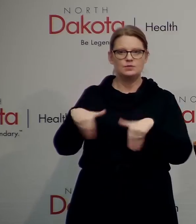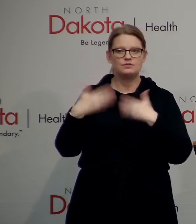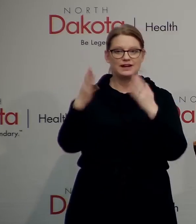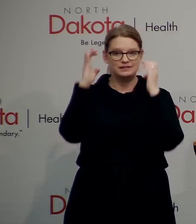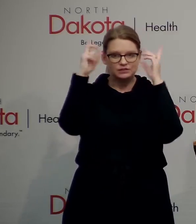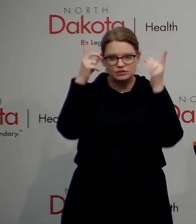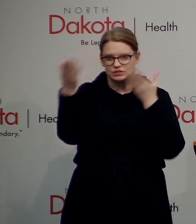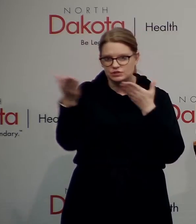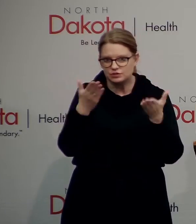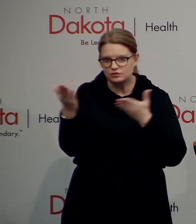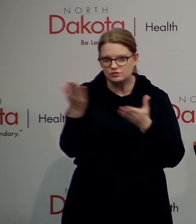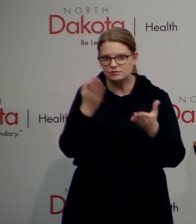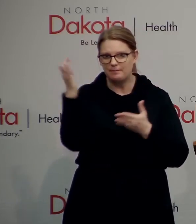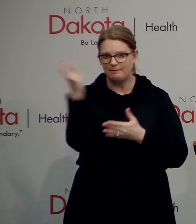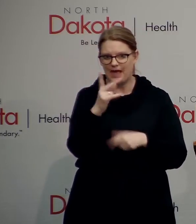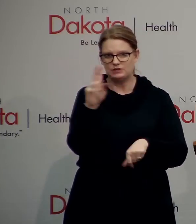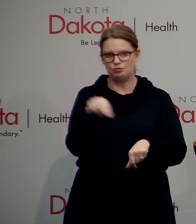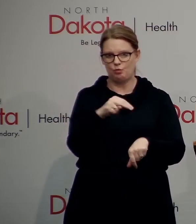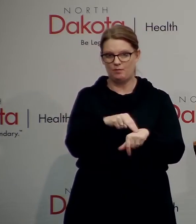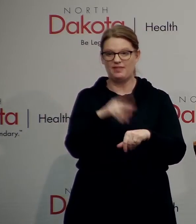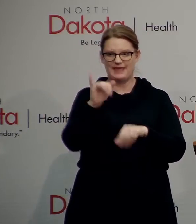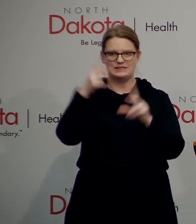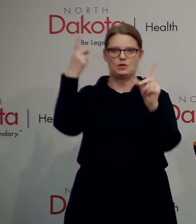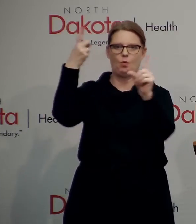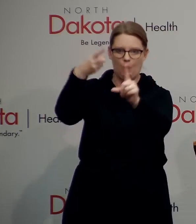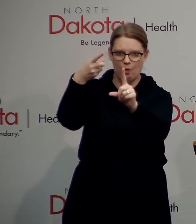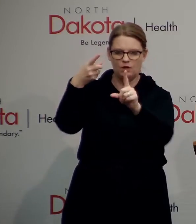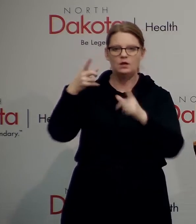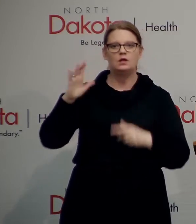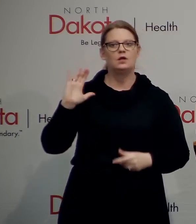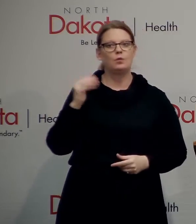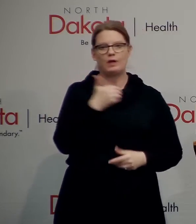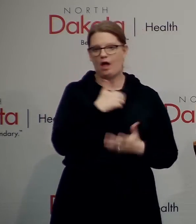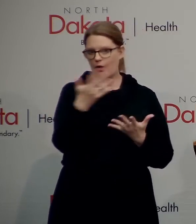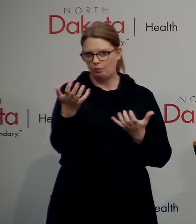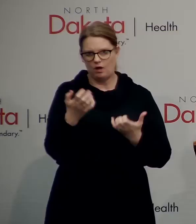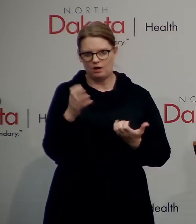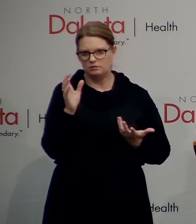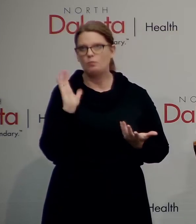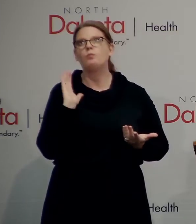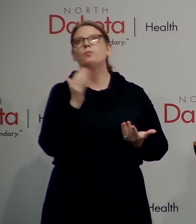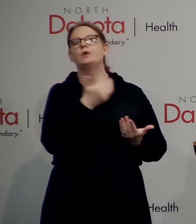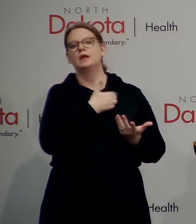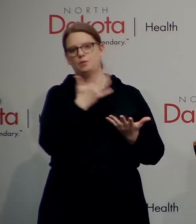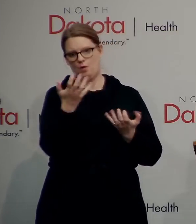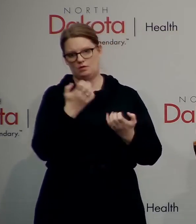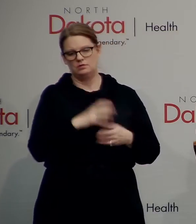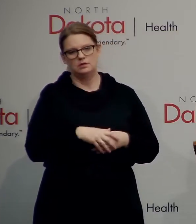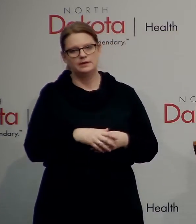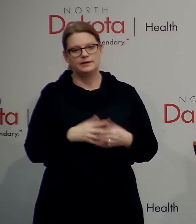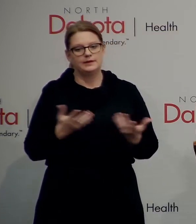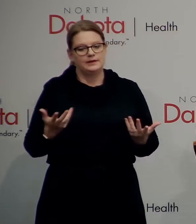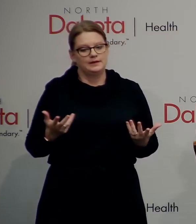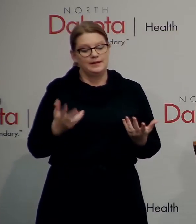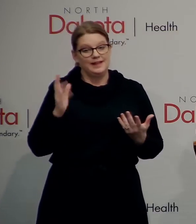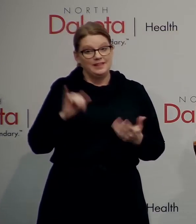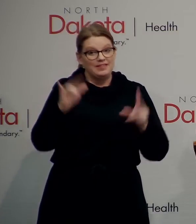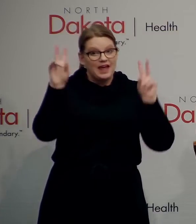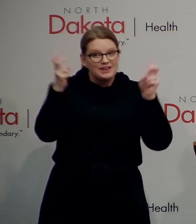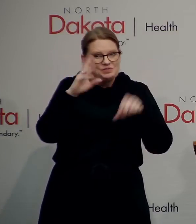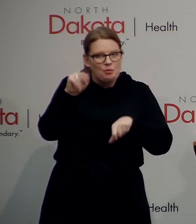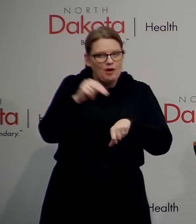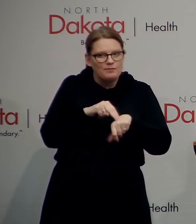educational services back to normal. That's what we all desire. And although we do not know when that normal will